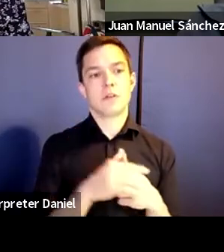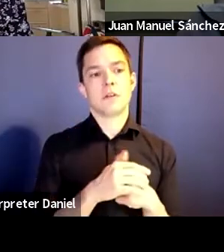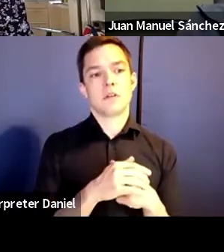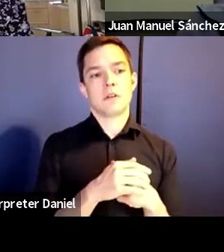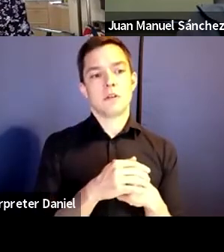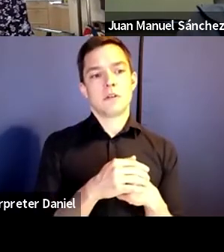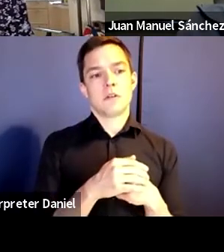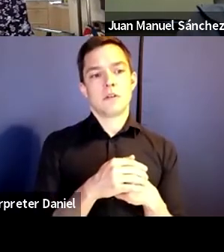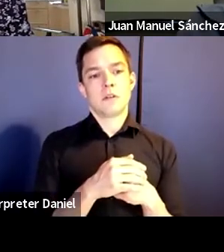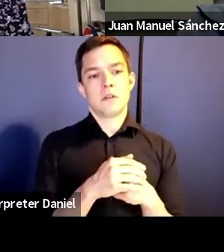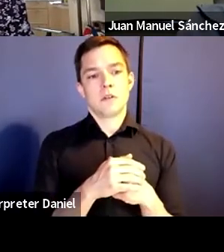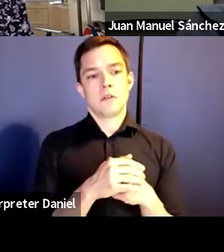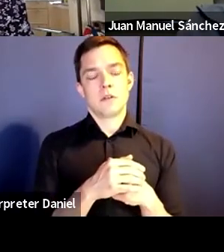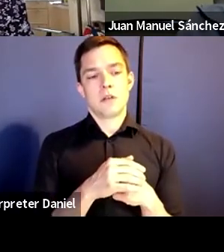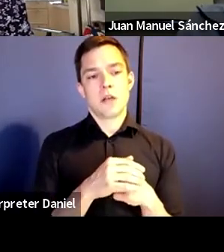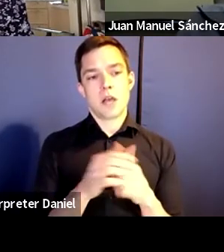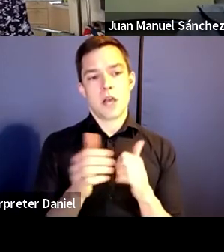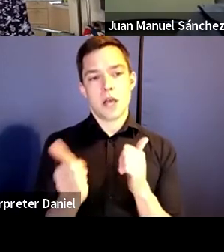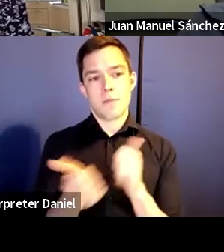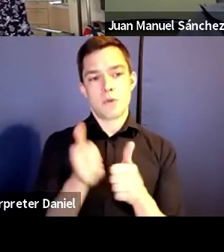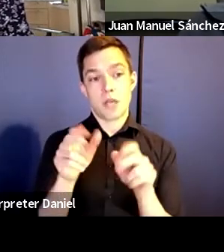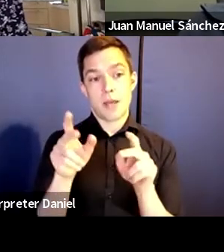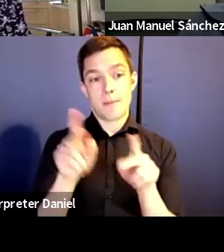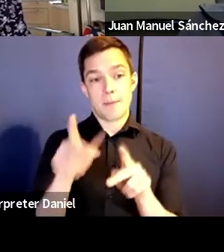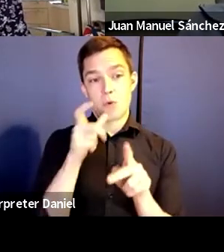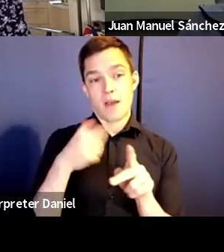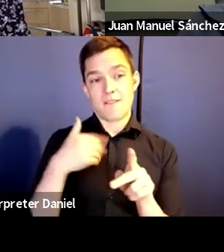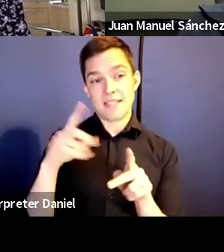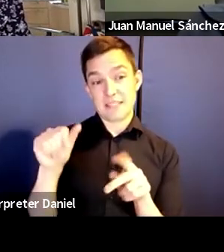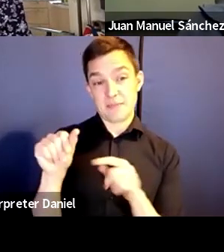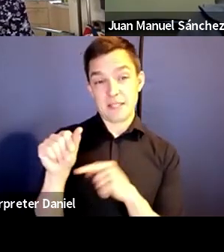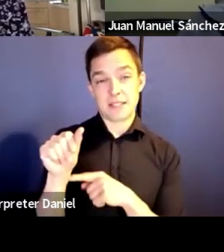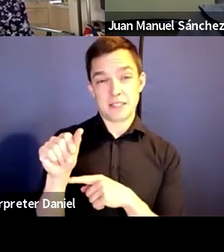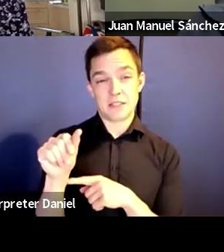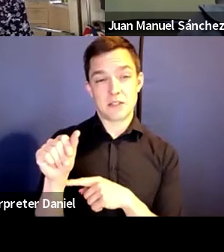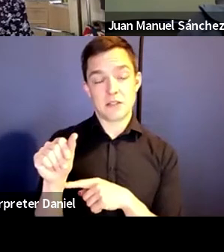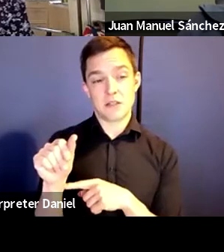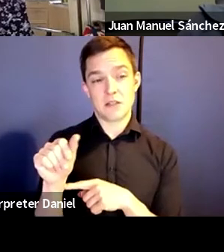of person with disabilities is